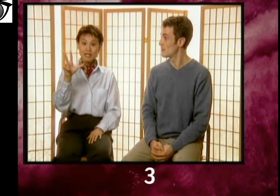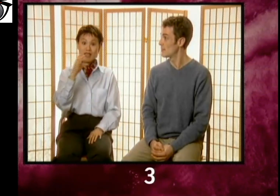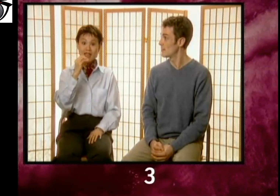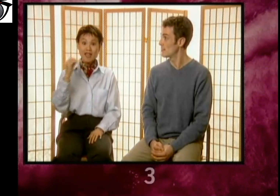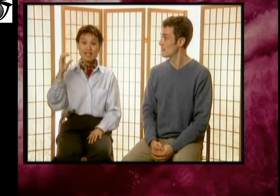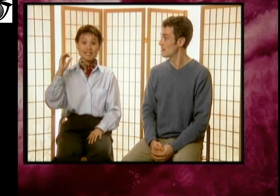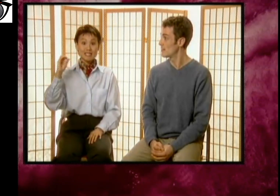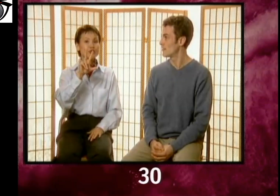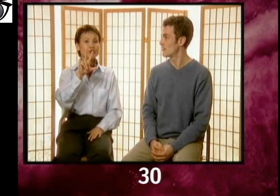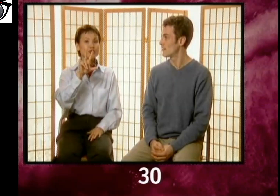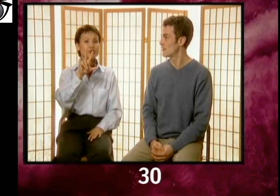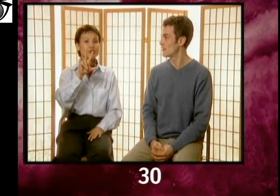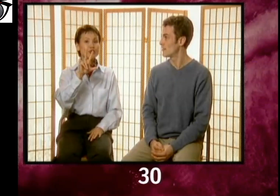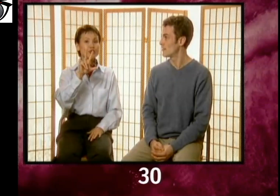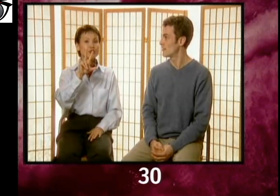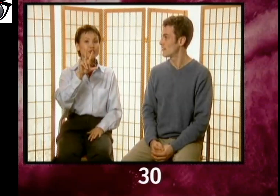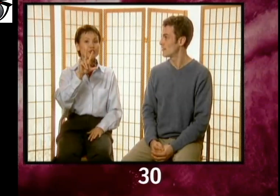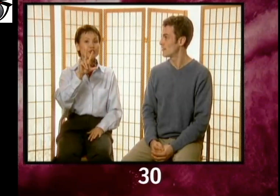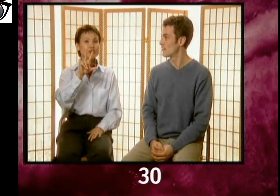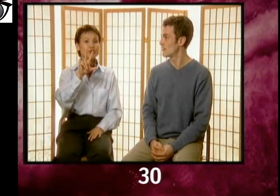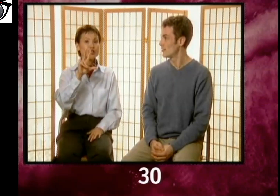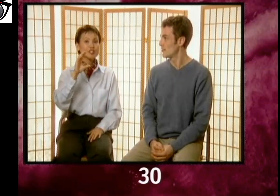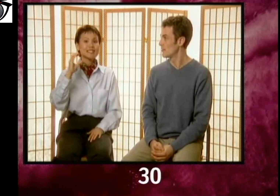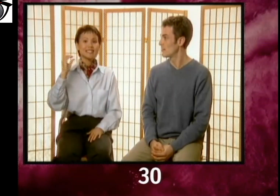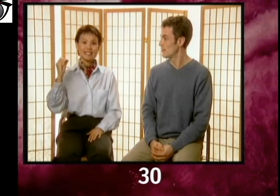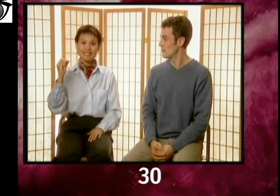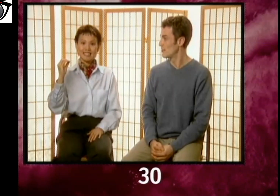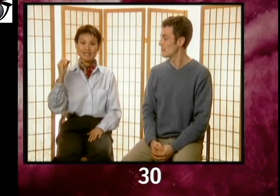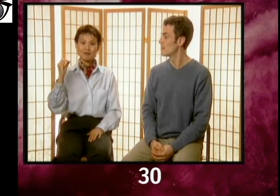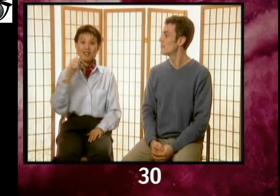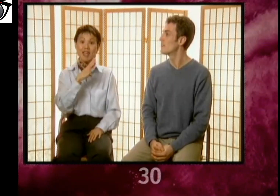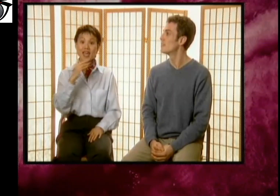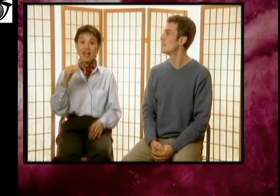So sign 3 and 0 for 30.